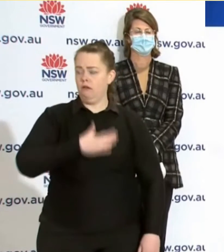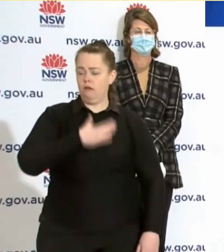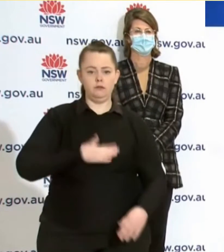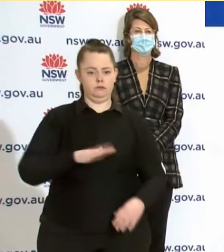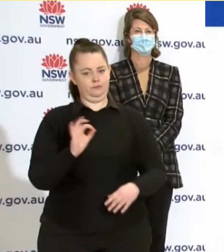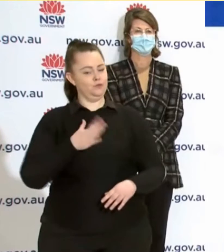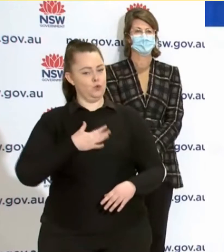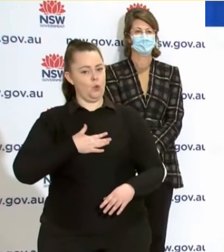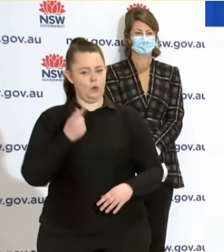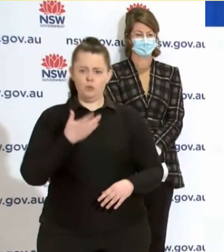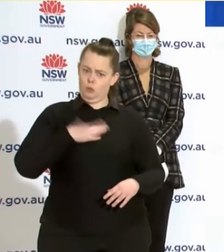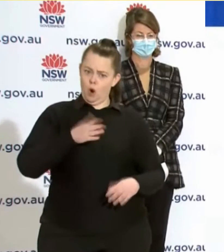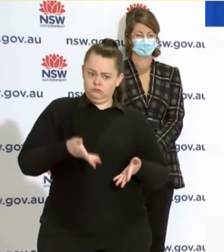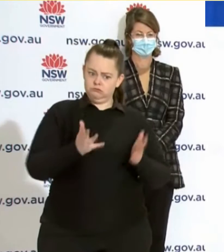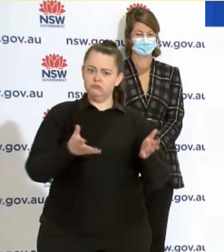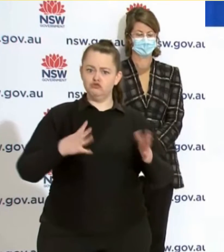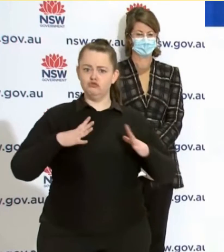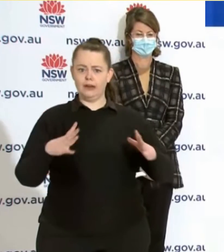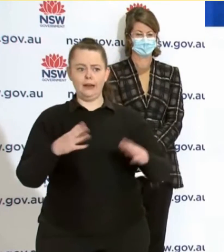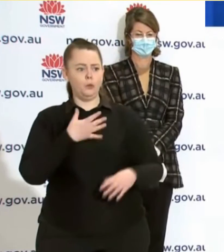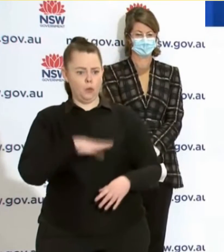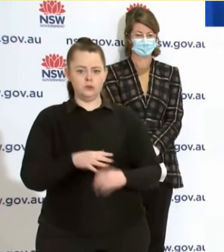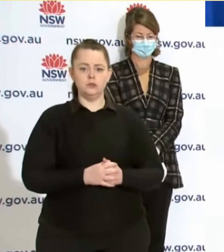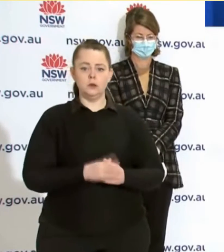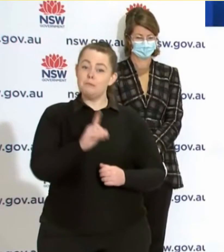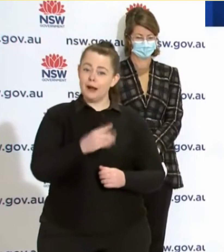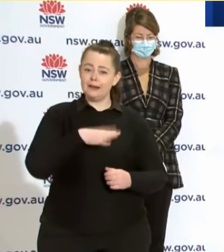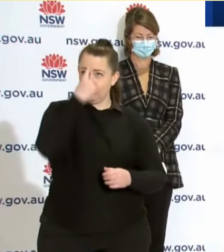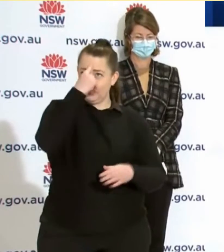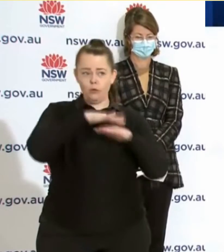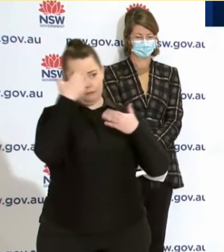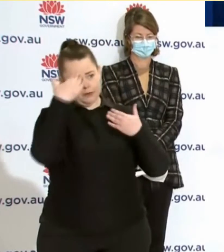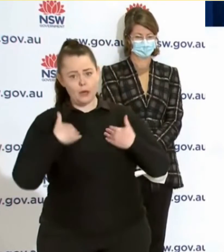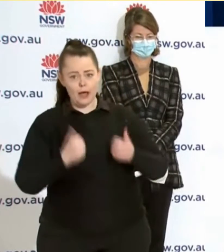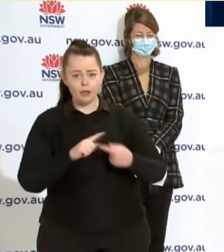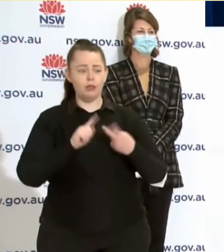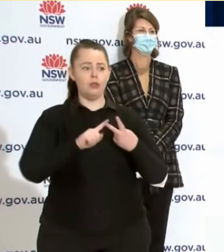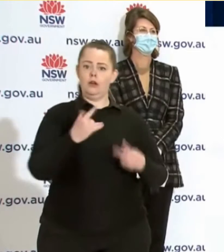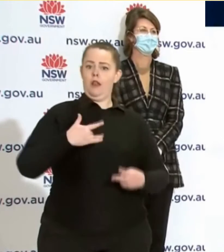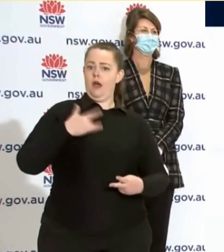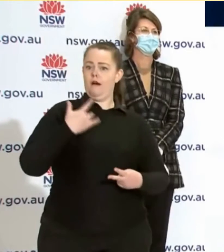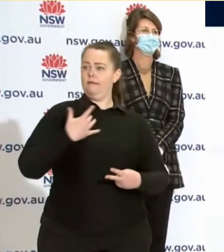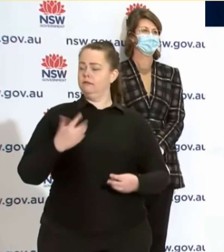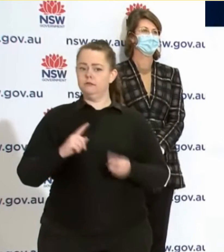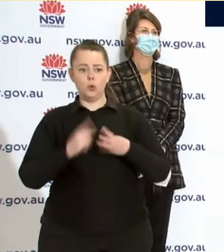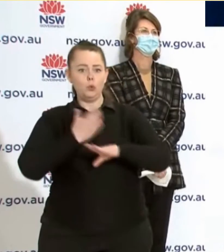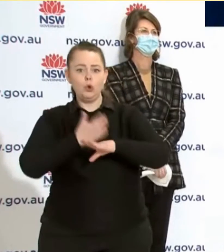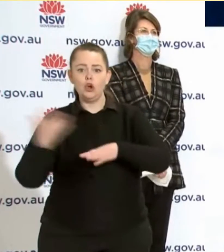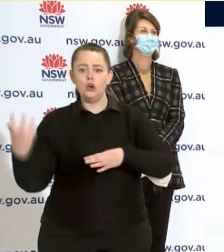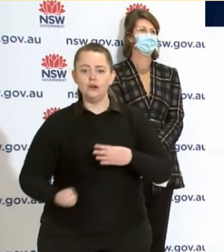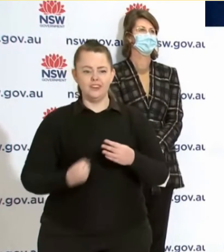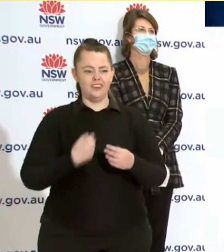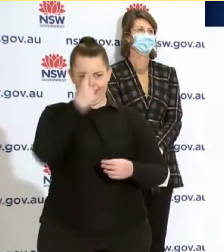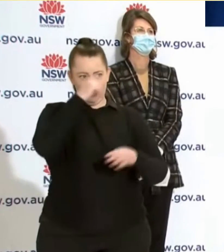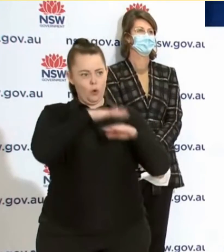first, but we also need to consider mental health, we need to consider livelihoods. There's a whole range of things you need to consider. And I think it's a